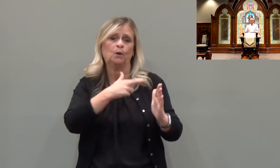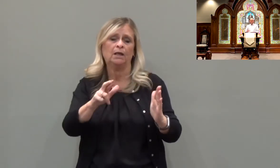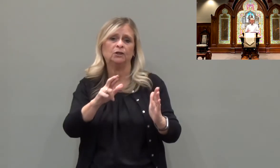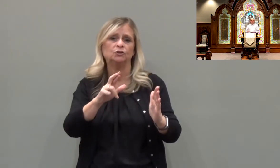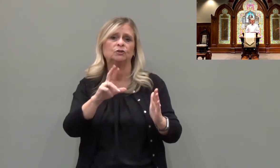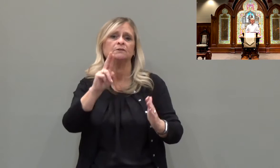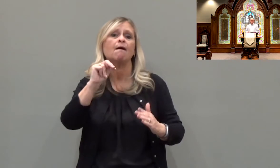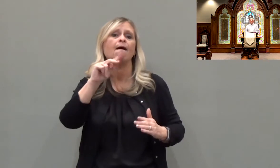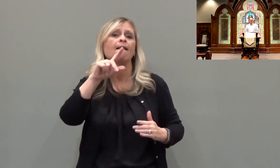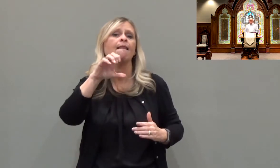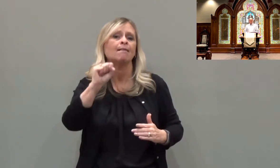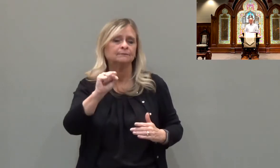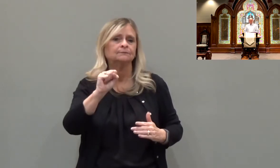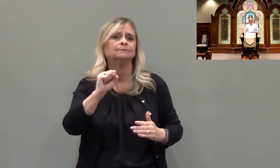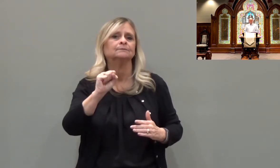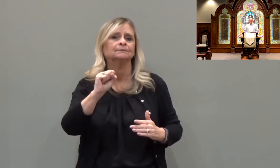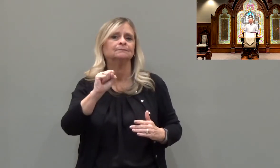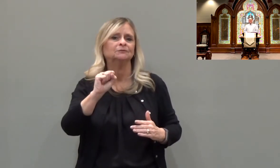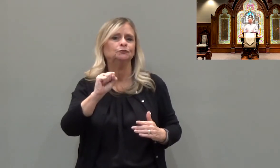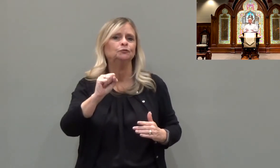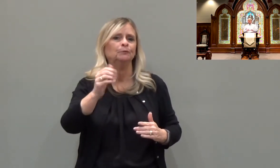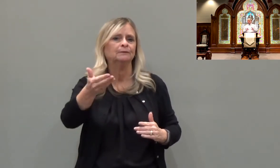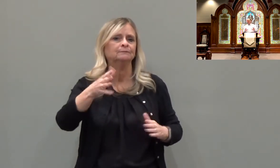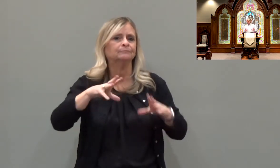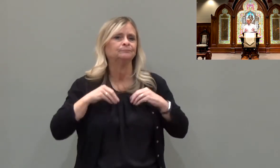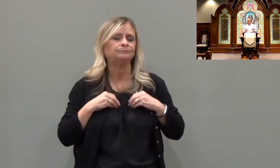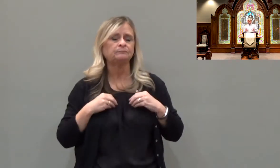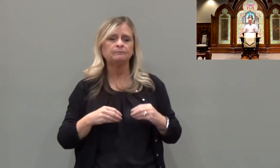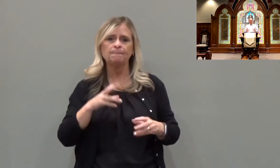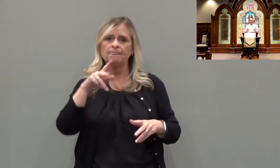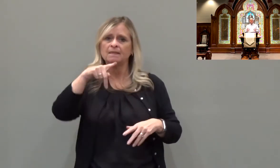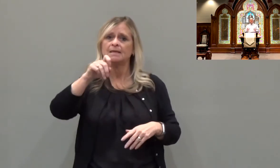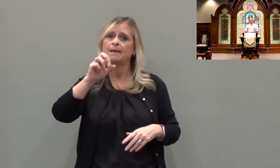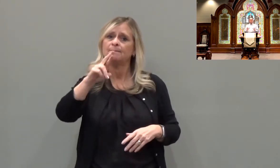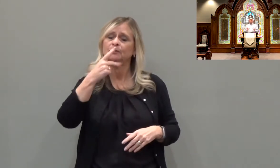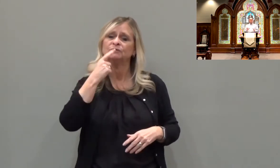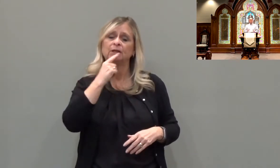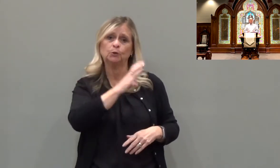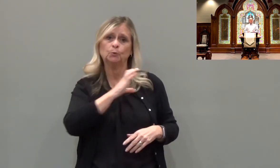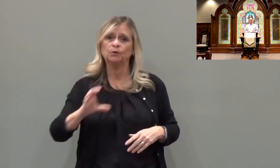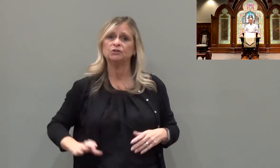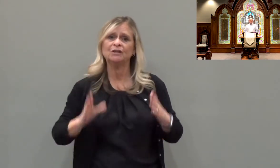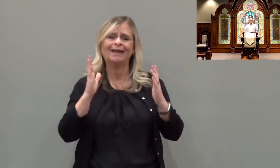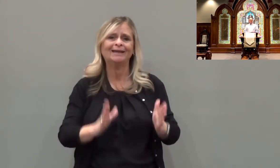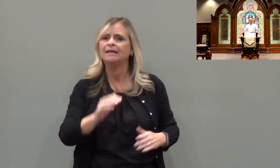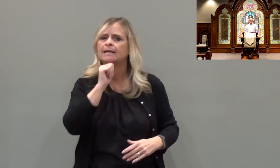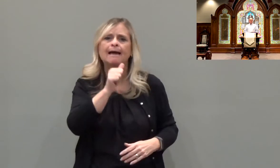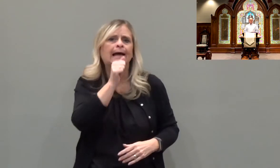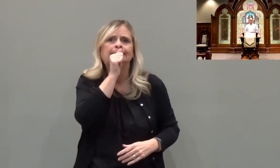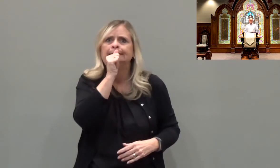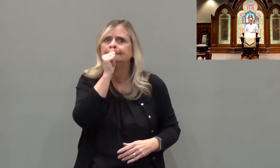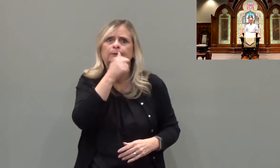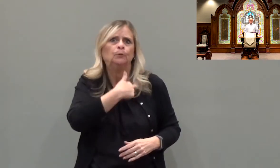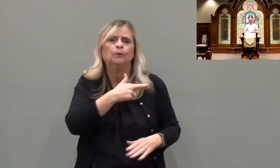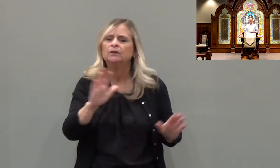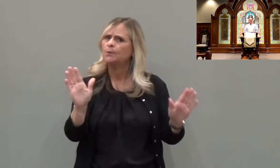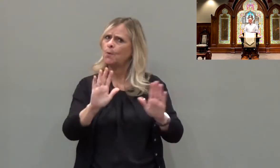you had been indoctrinated. Peter says Christianity is not one of those secretive